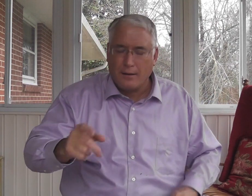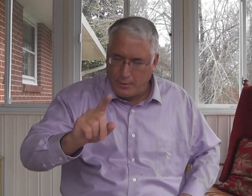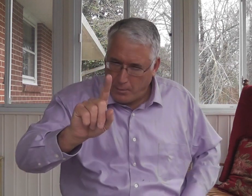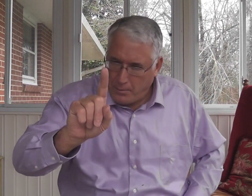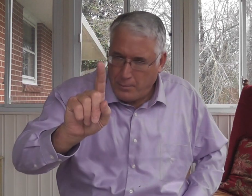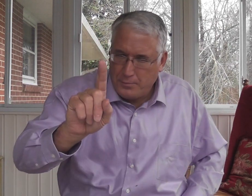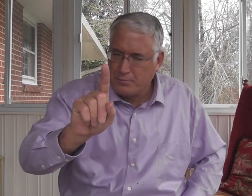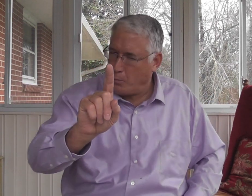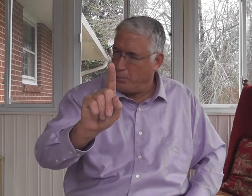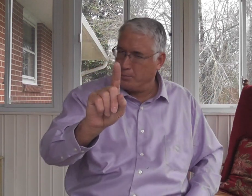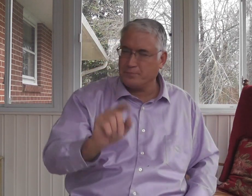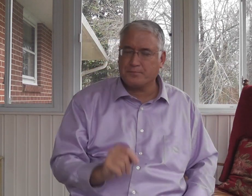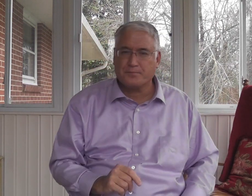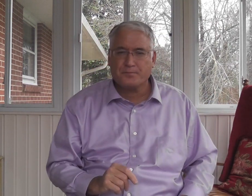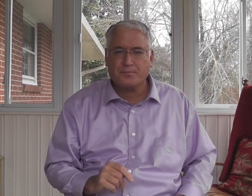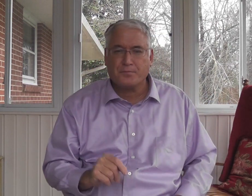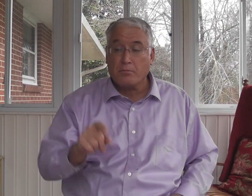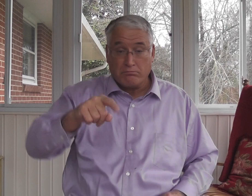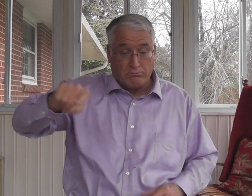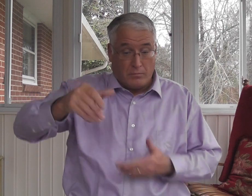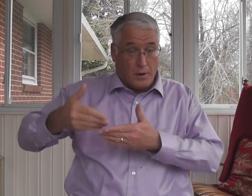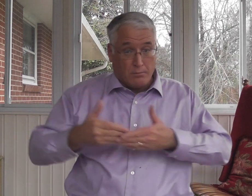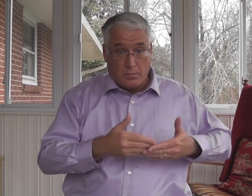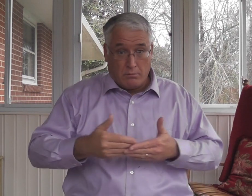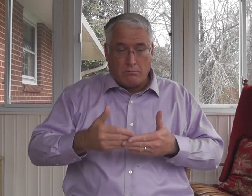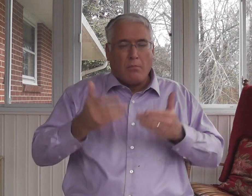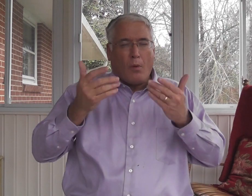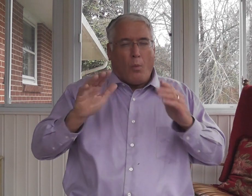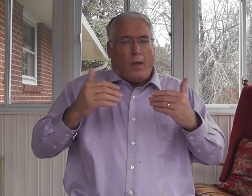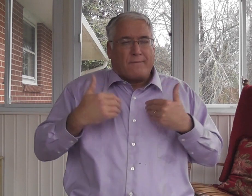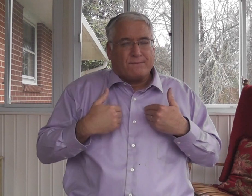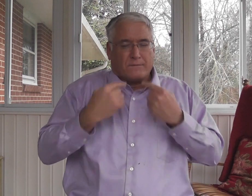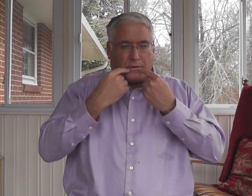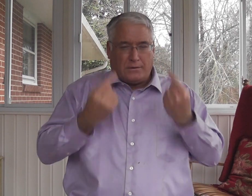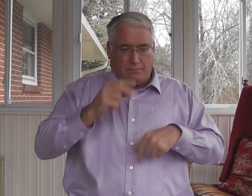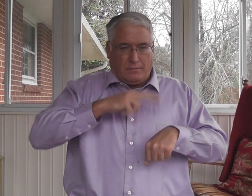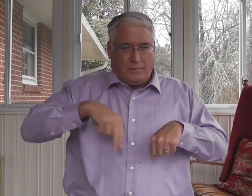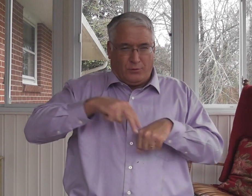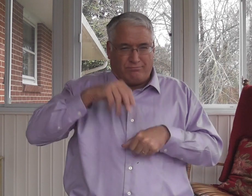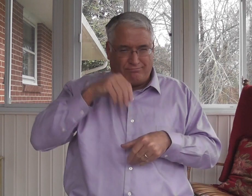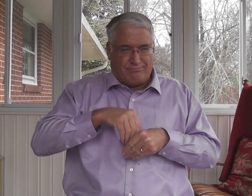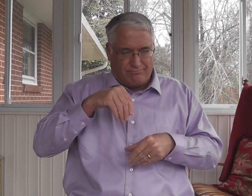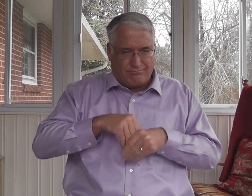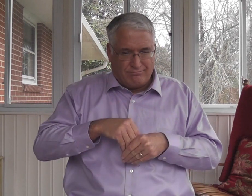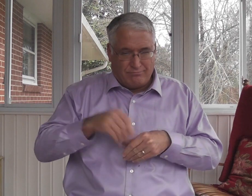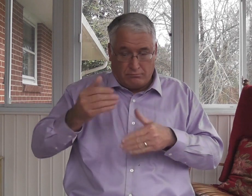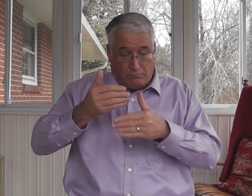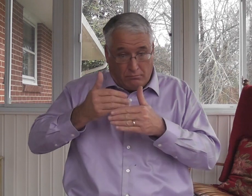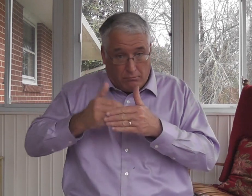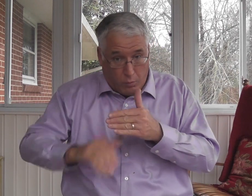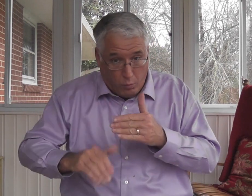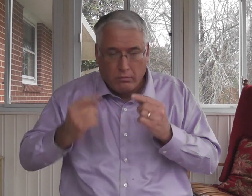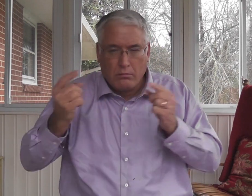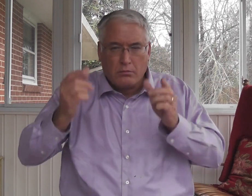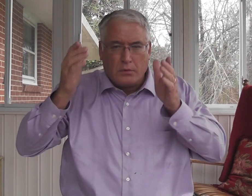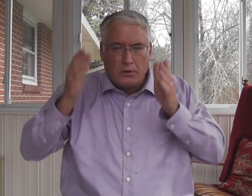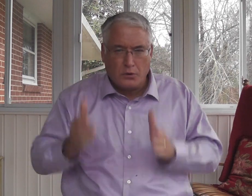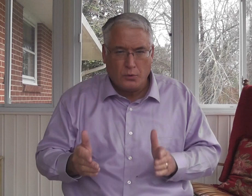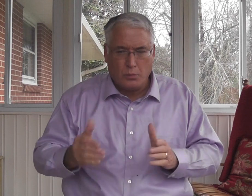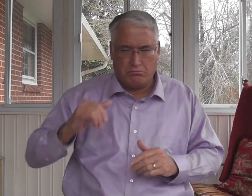to them. They're innocent. Well, hold on to that. Babies, they have the sin nature inside of them. They were